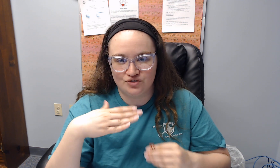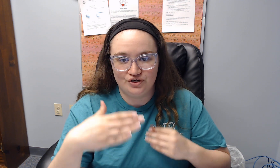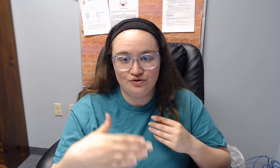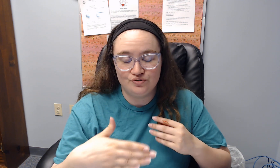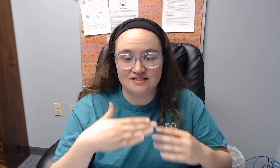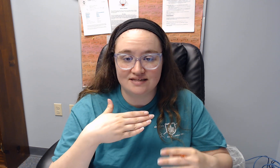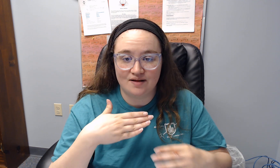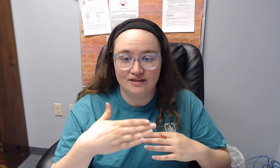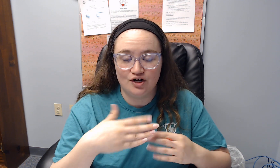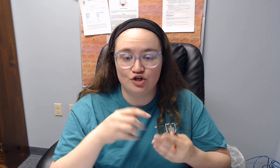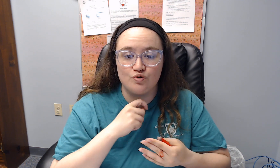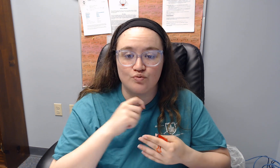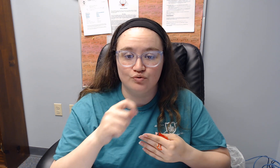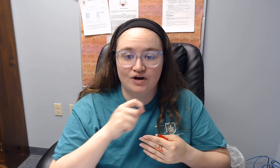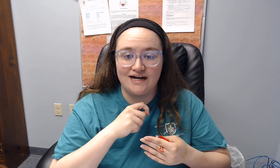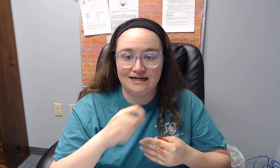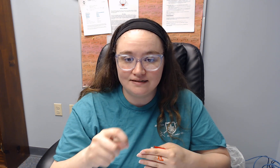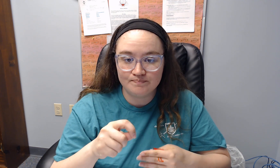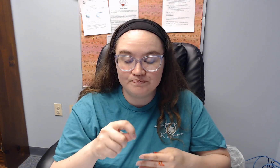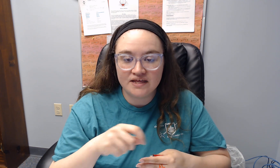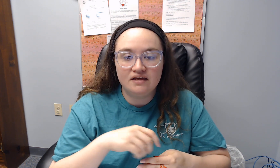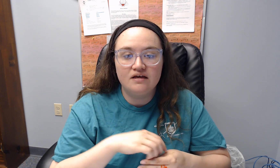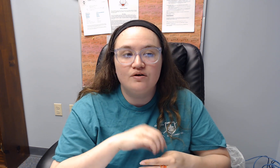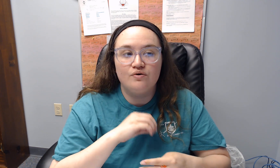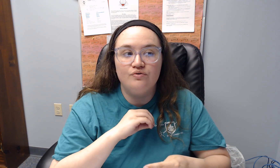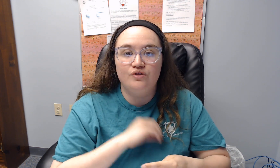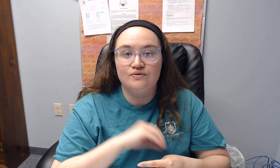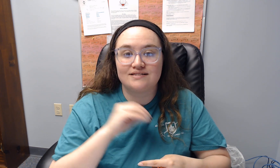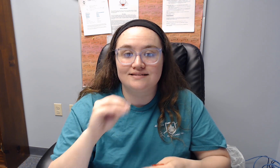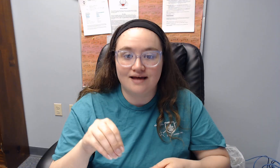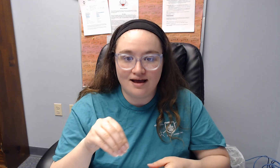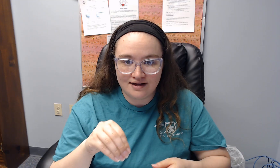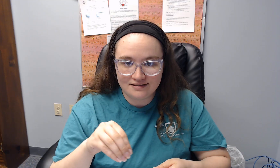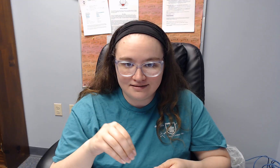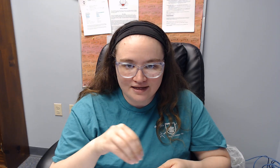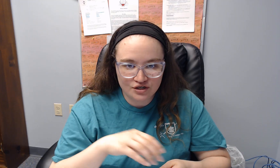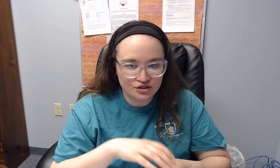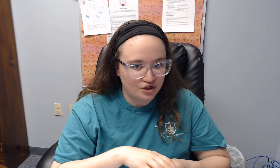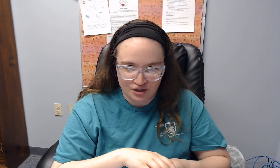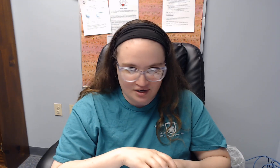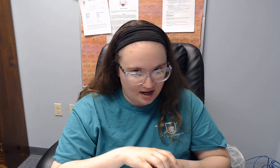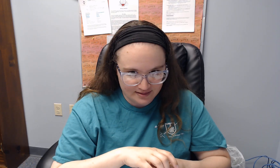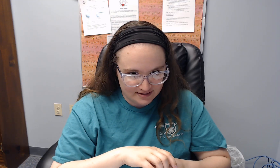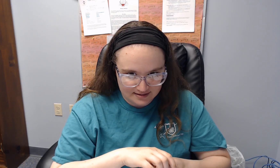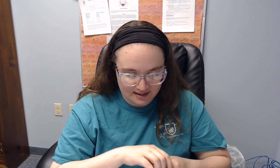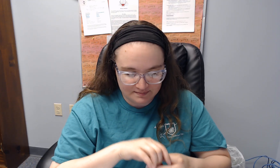use the same letters when we're writing. Those signed letters are not the same.